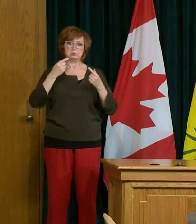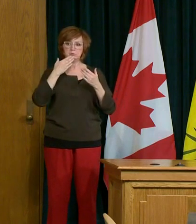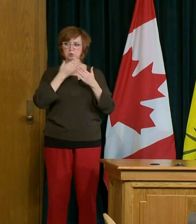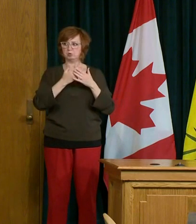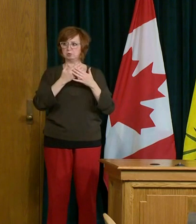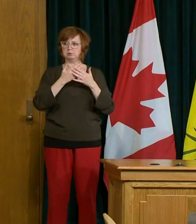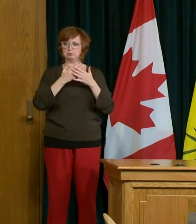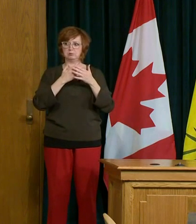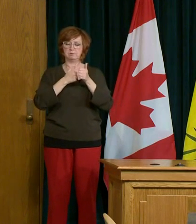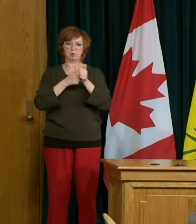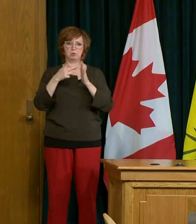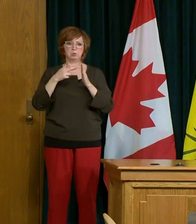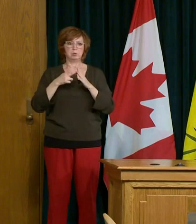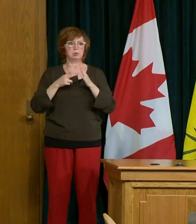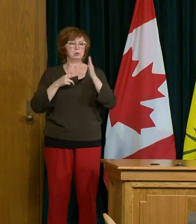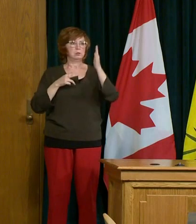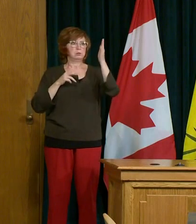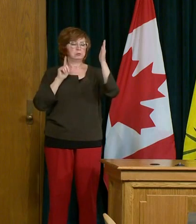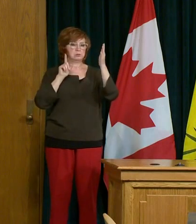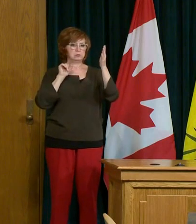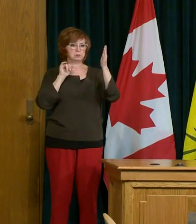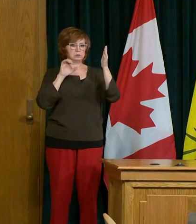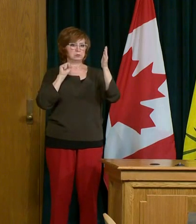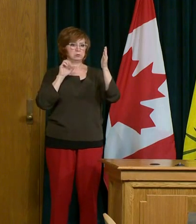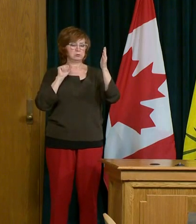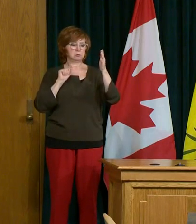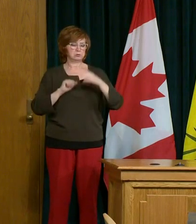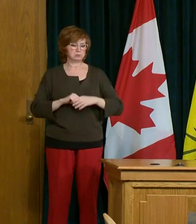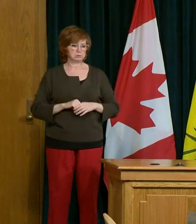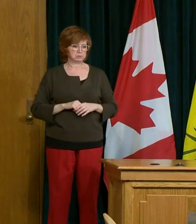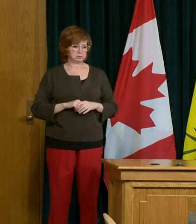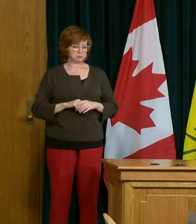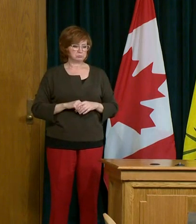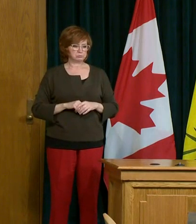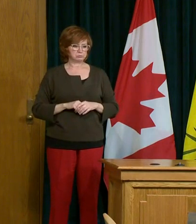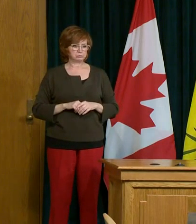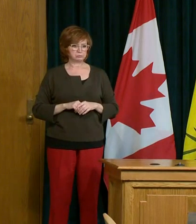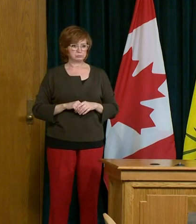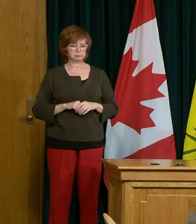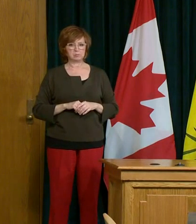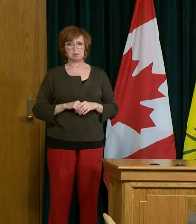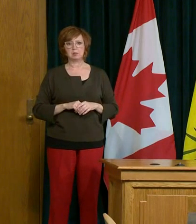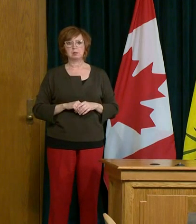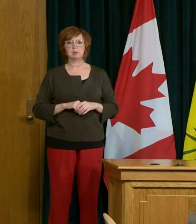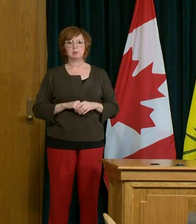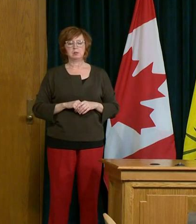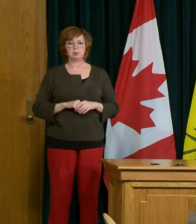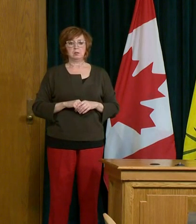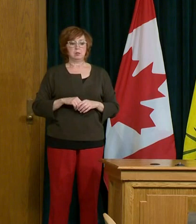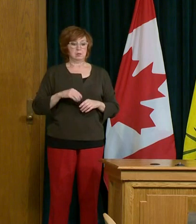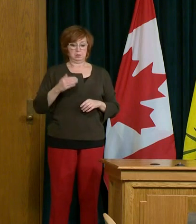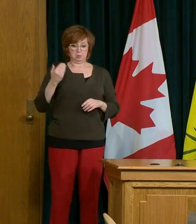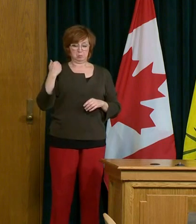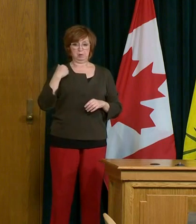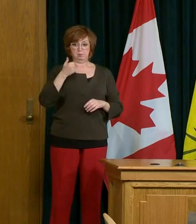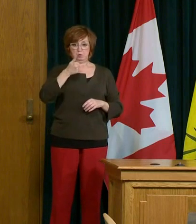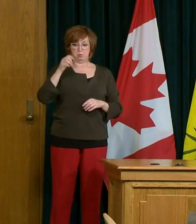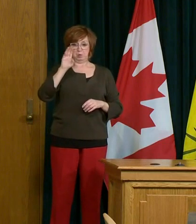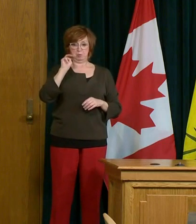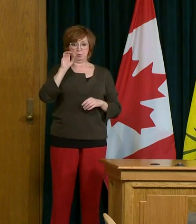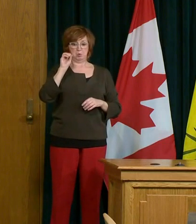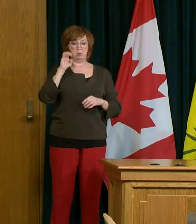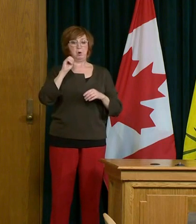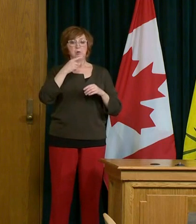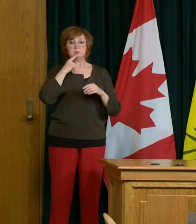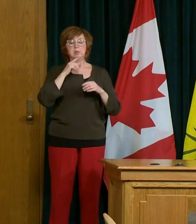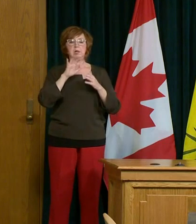Lisa? Yes, you talked about the plan being slow and methodical, and some of the changes that